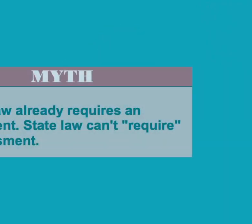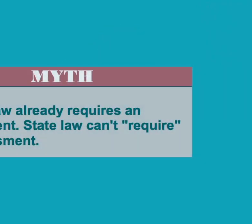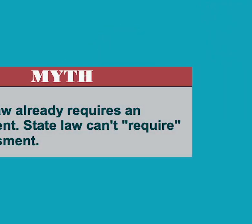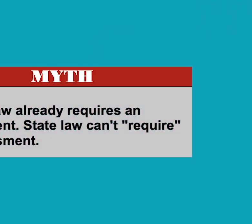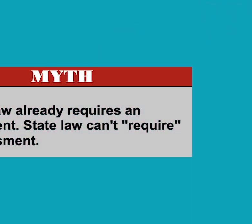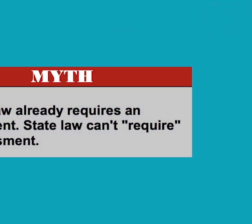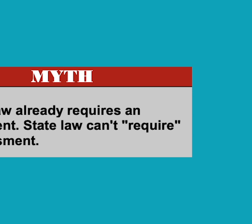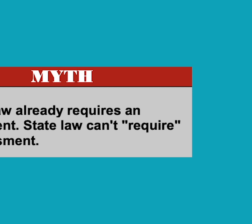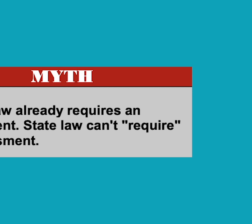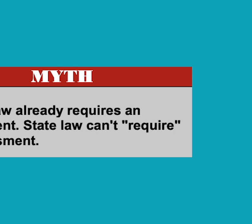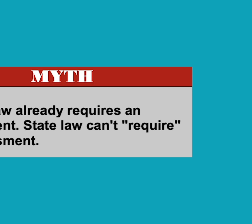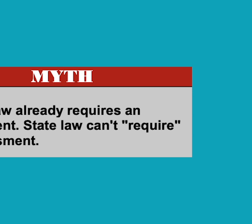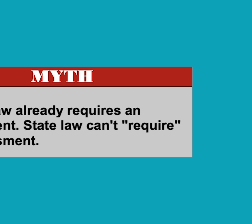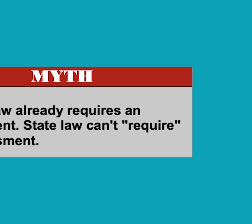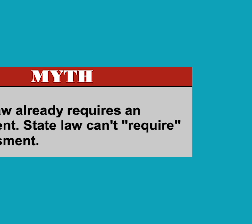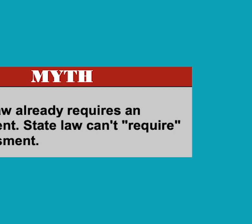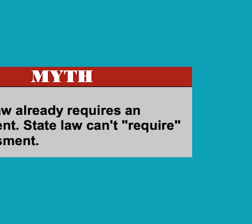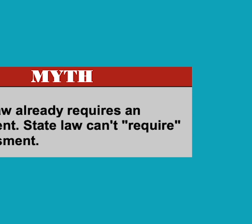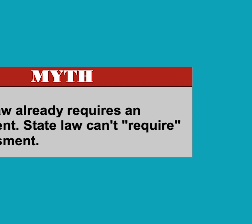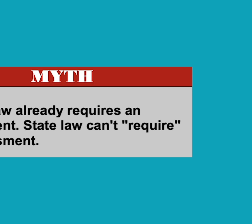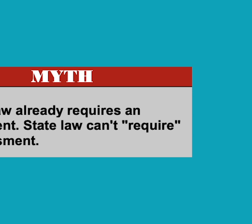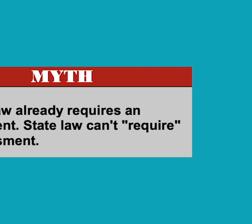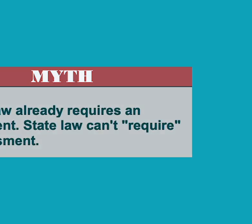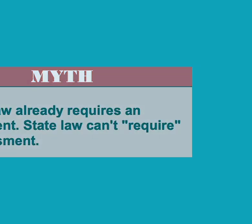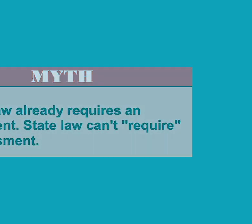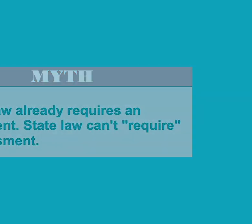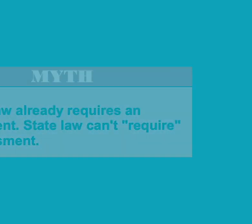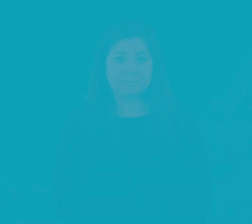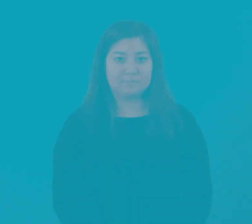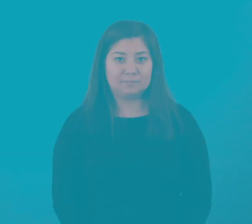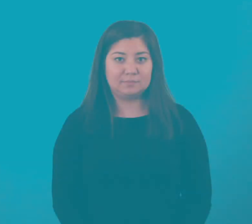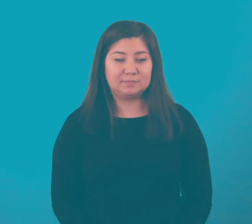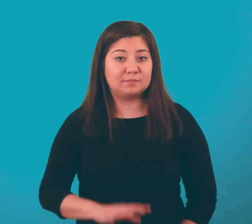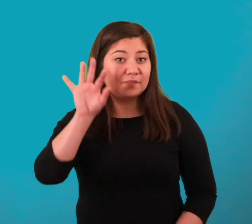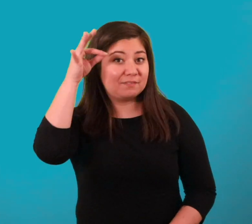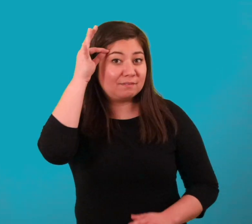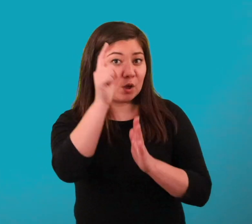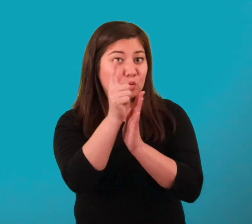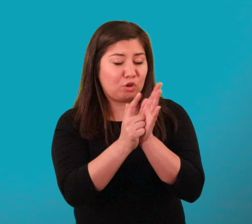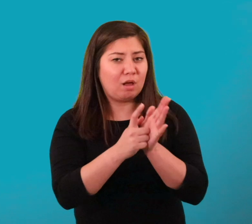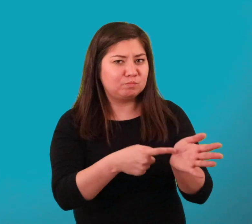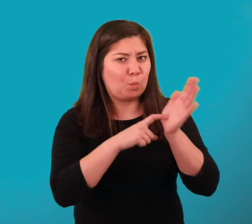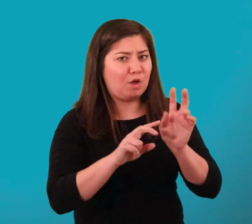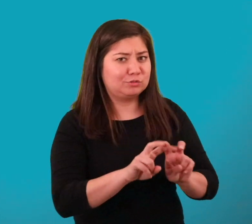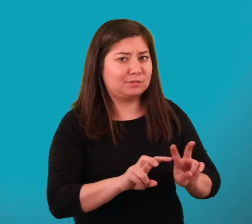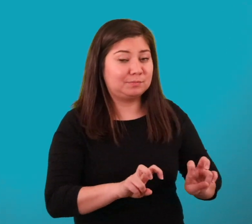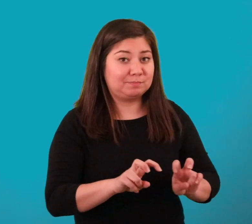Myth. Federal law already requires an assessment. State law can't require an assessment. This is not true. State law cannot require